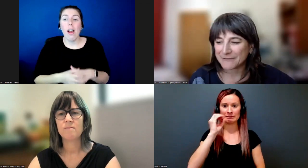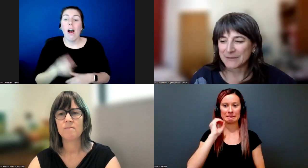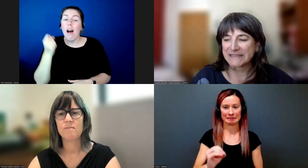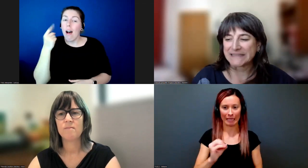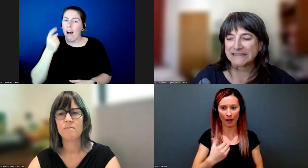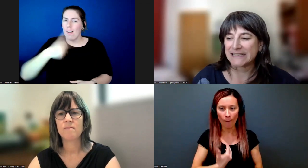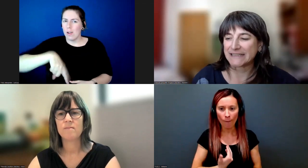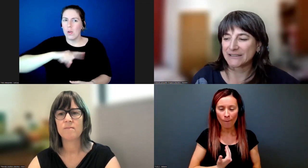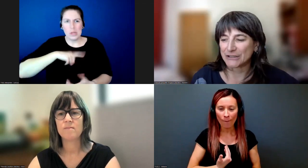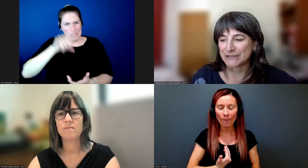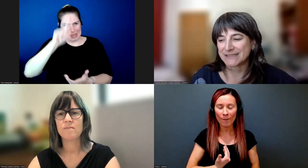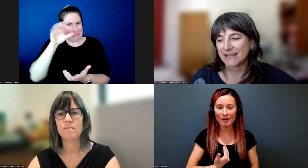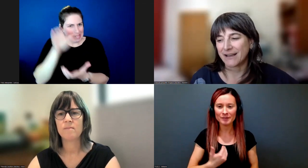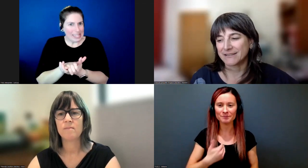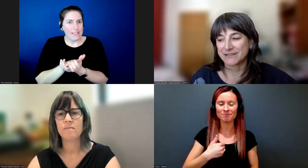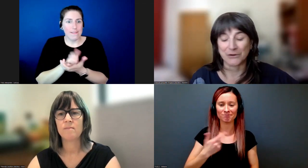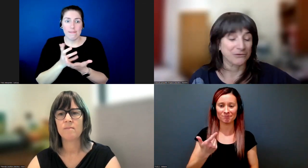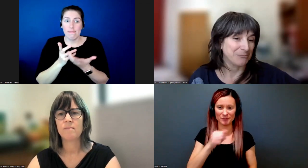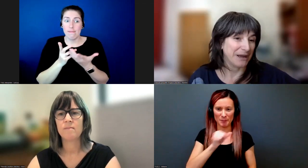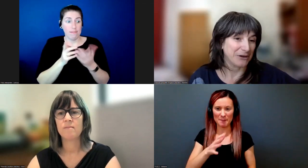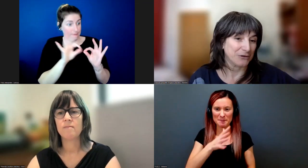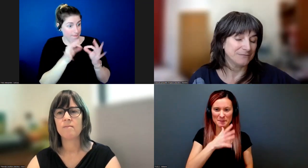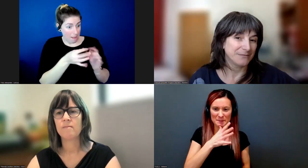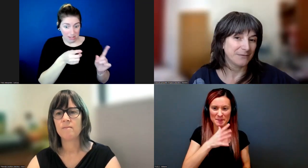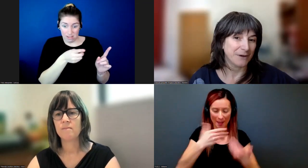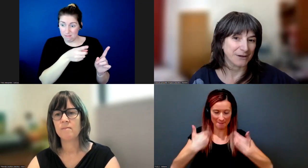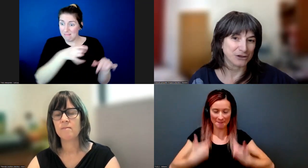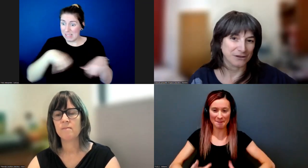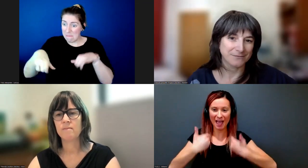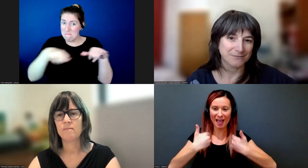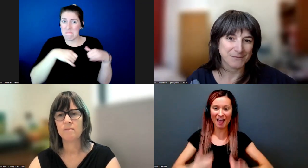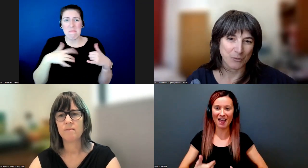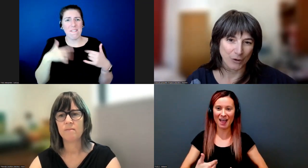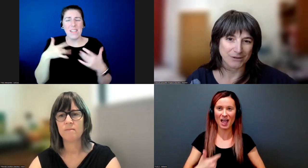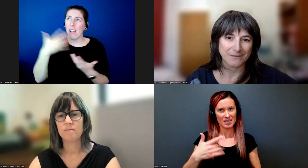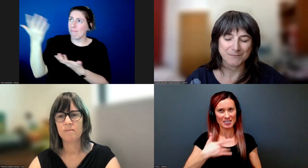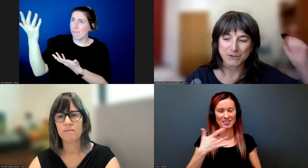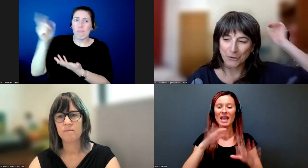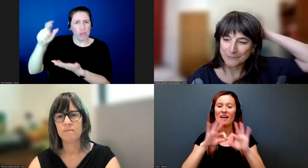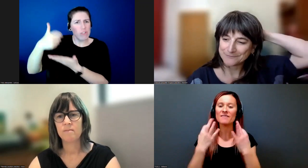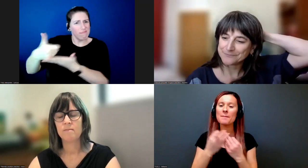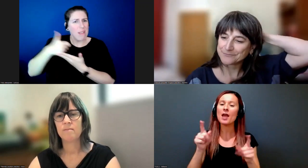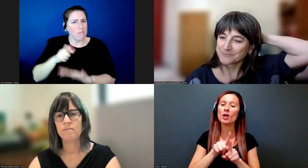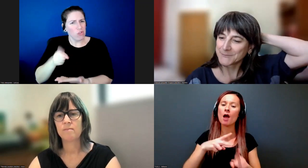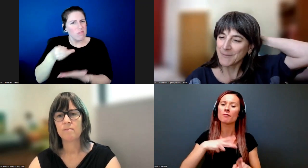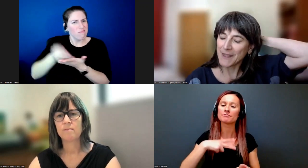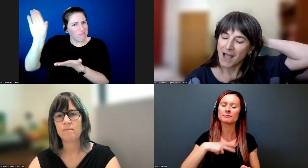that families like ours deserved better financial support. So